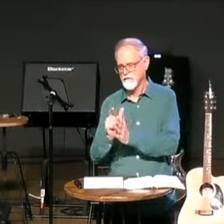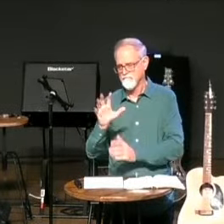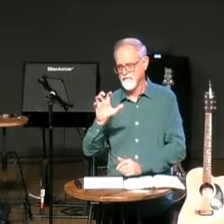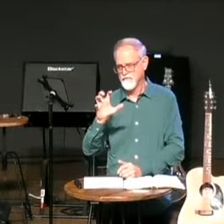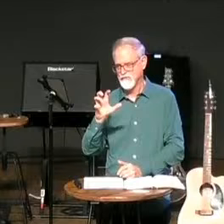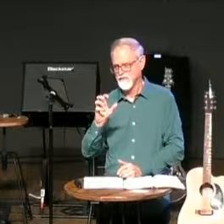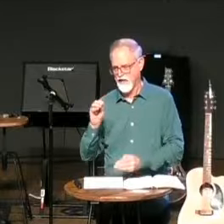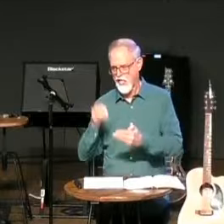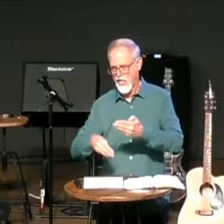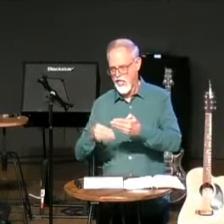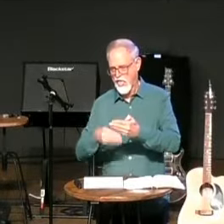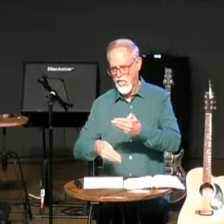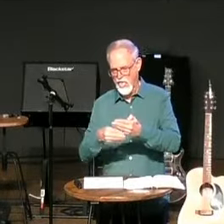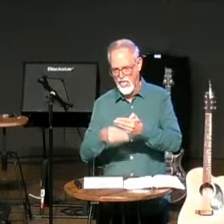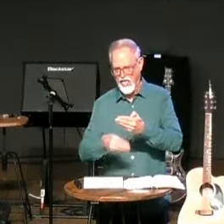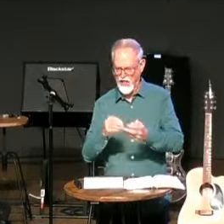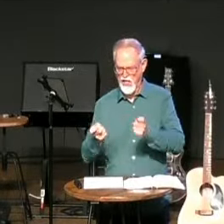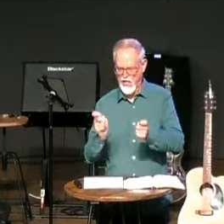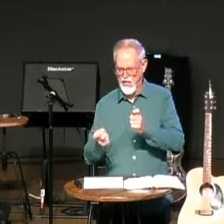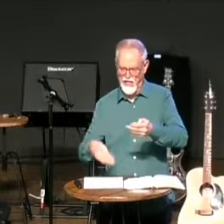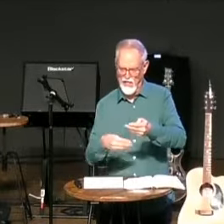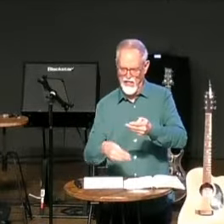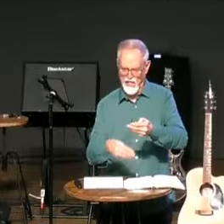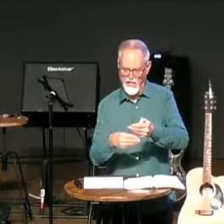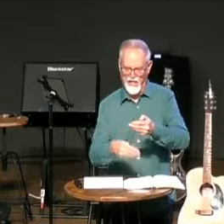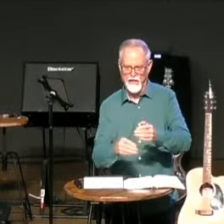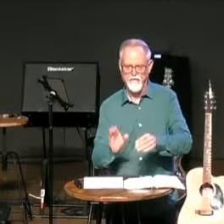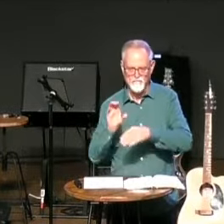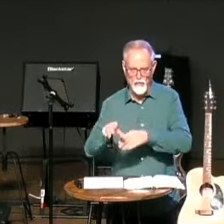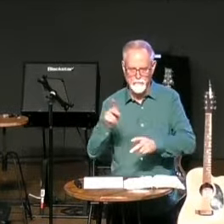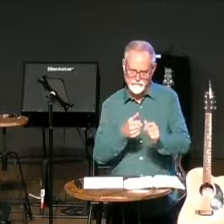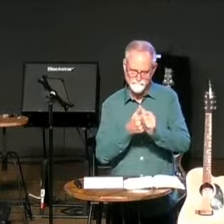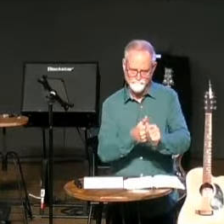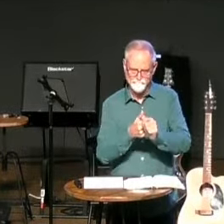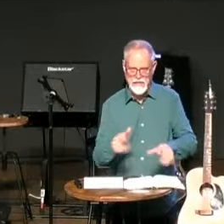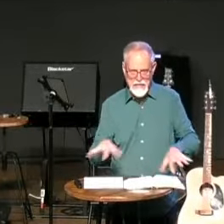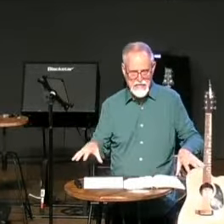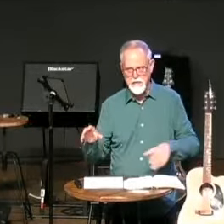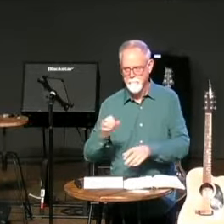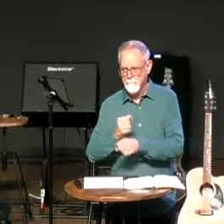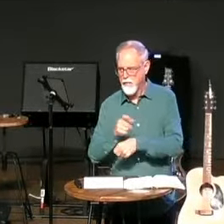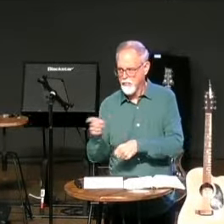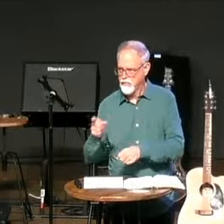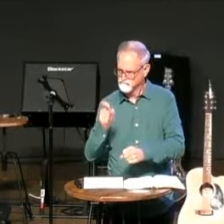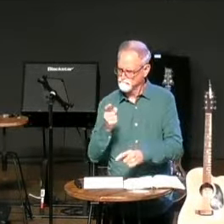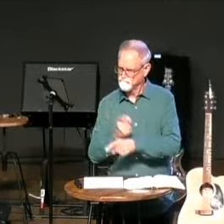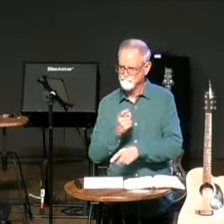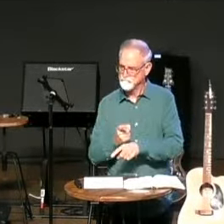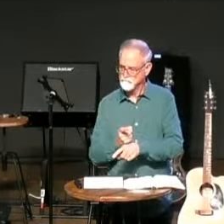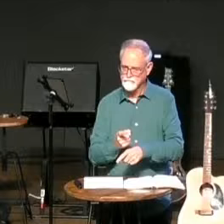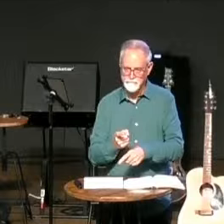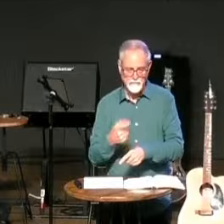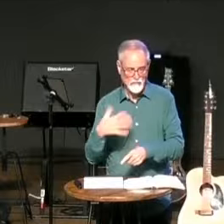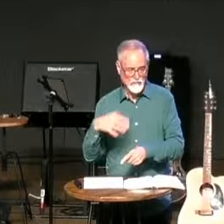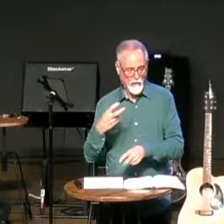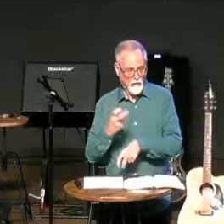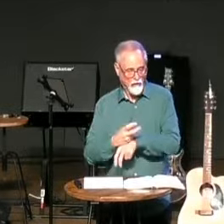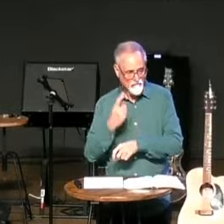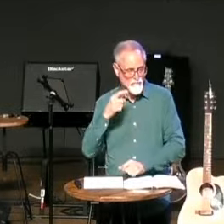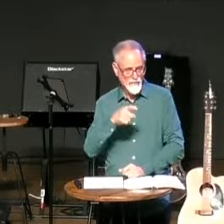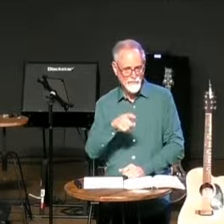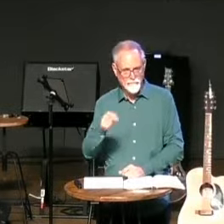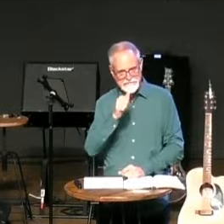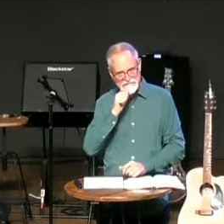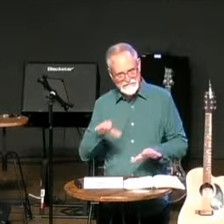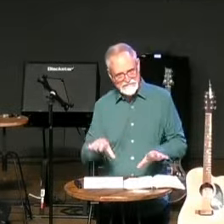had given to the former leaders for a specific purpose. And they added and took away as they wanted, and then said they followed the